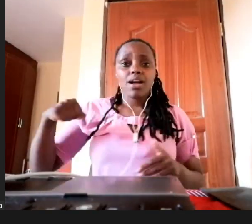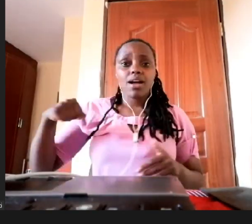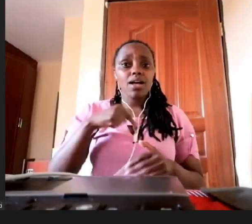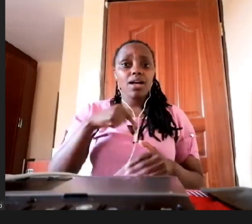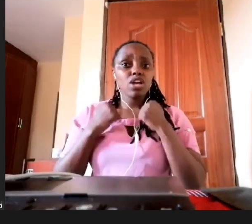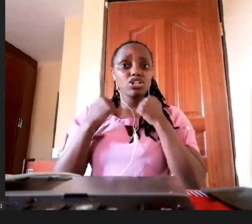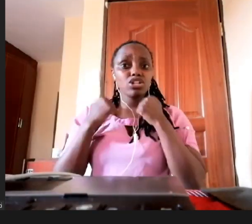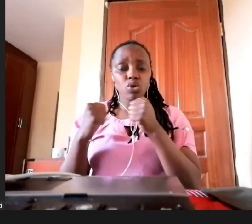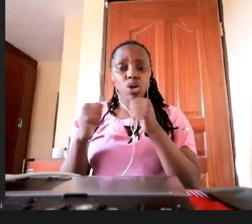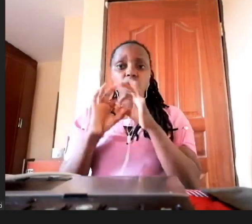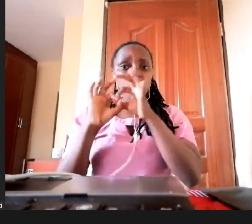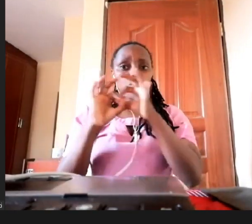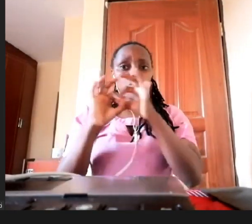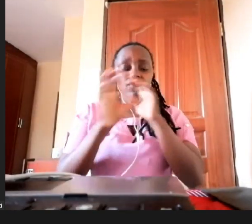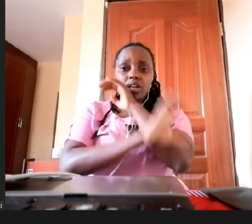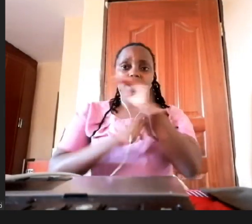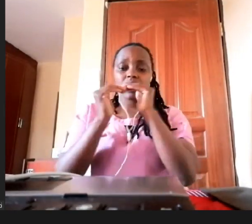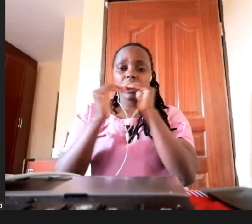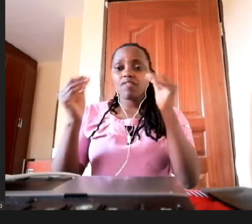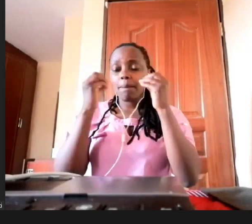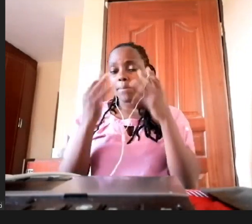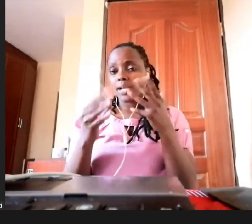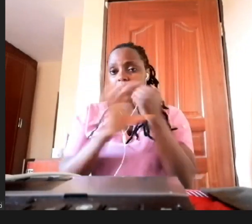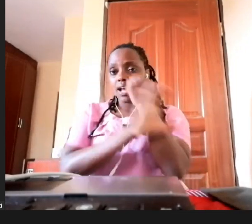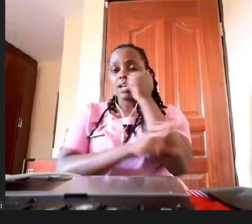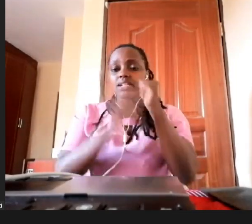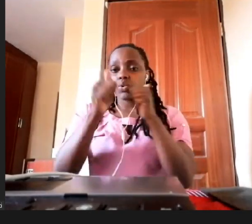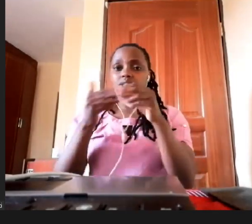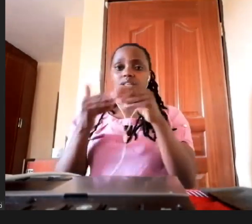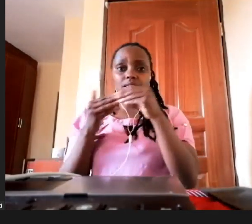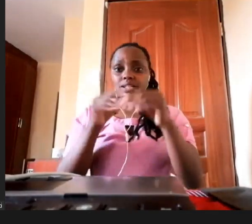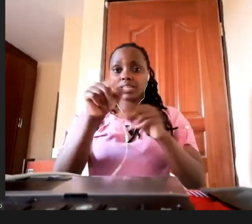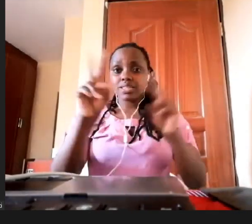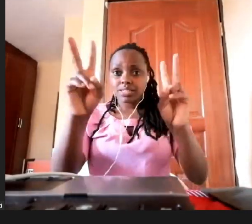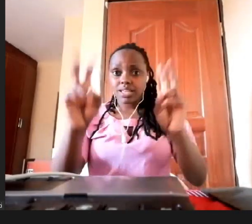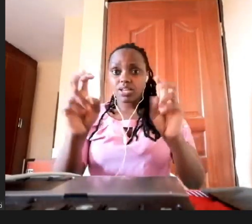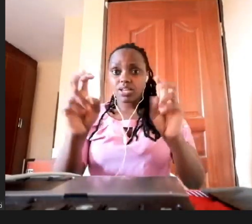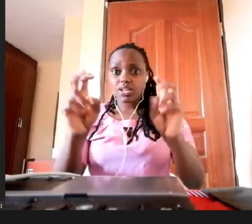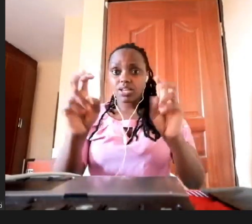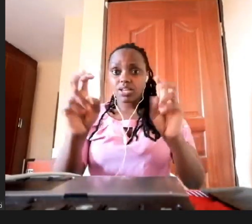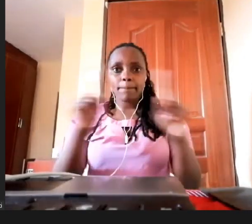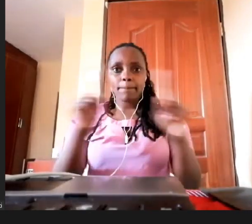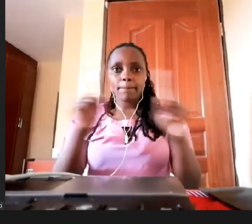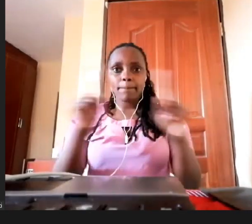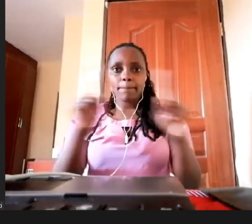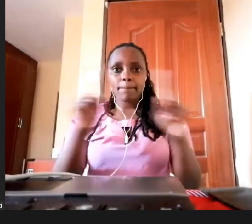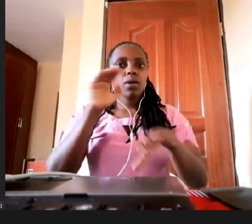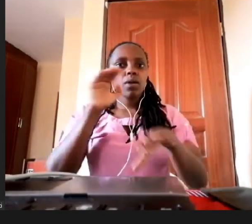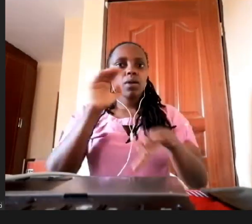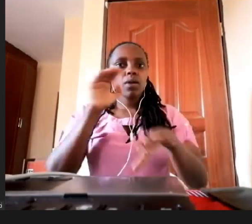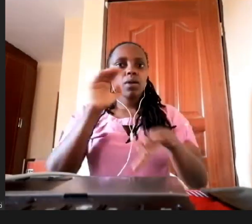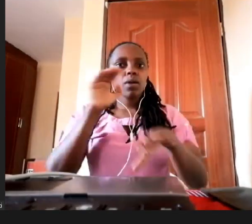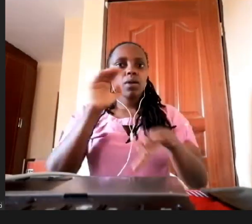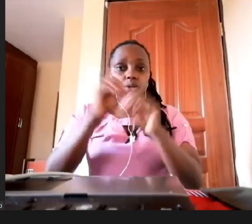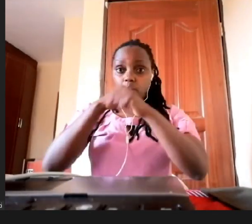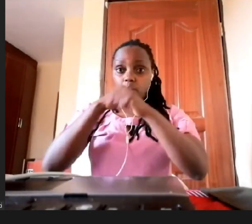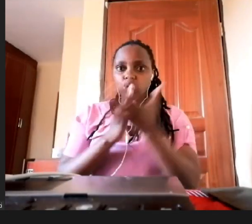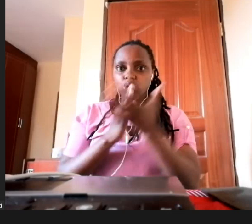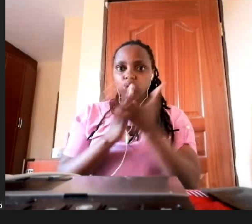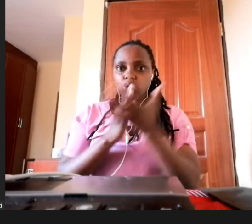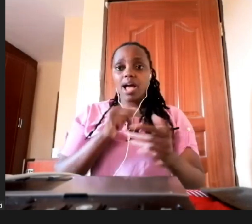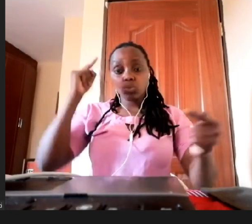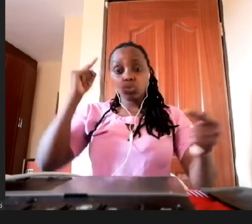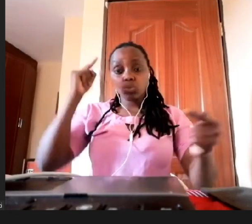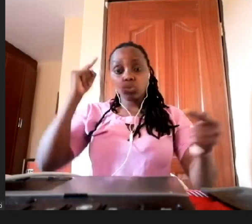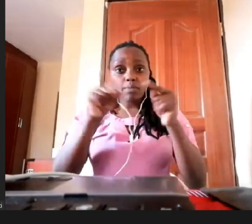at country level in many countries that are leading on these issues. But it will be good when we make sure that we are objective. And this